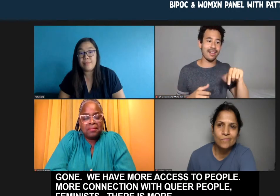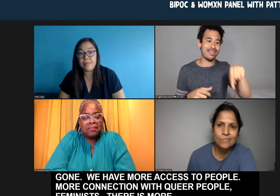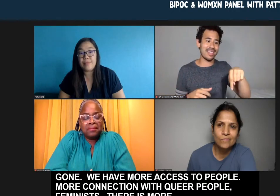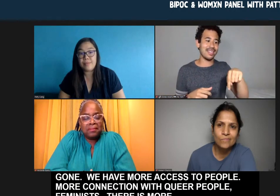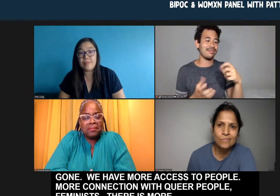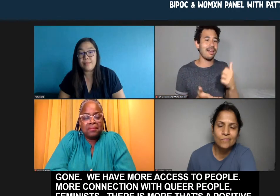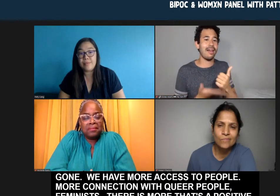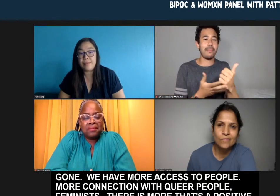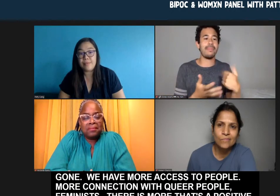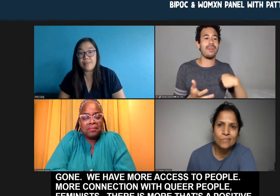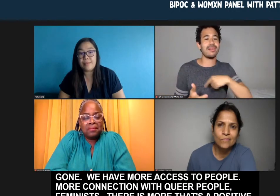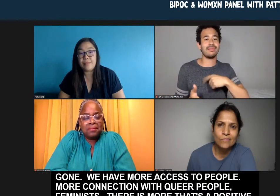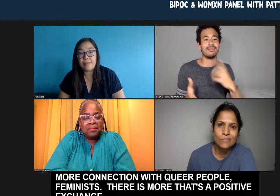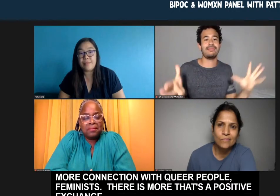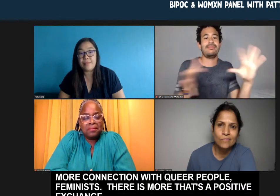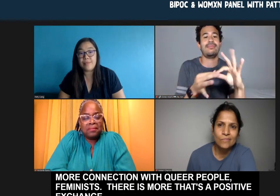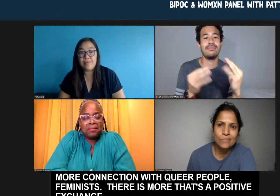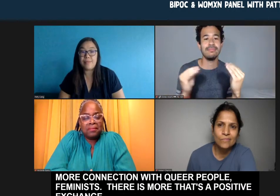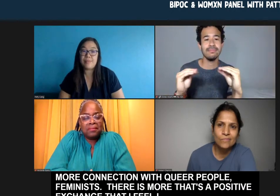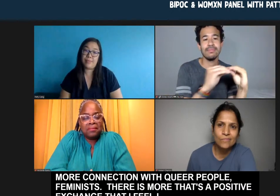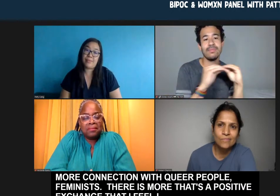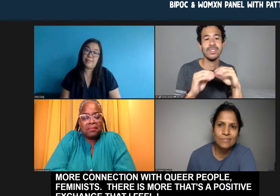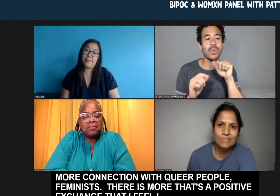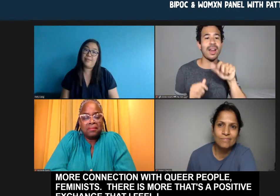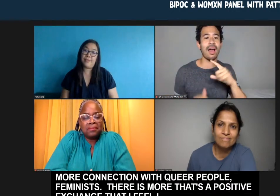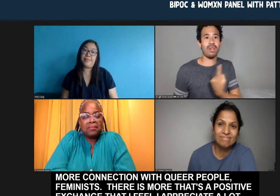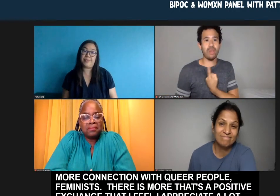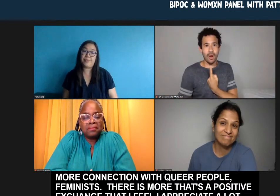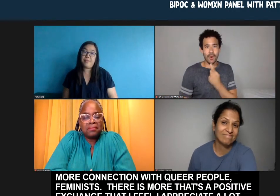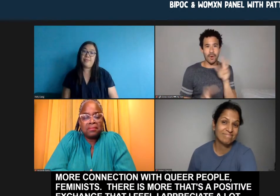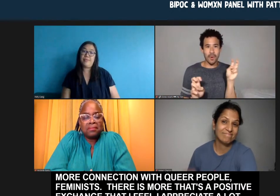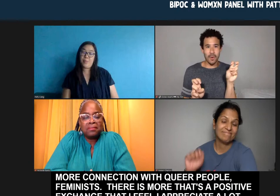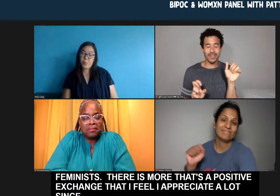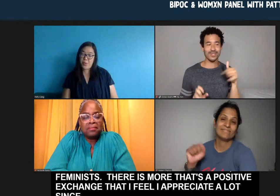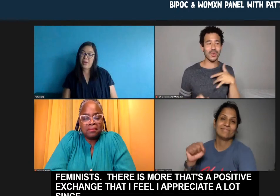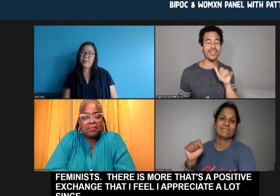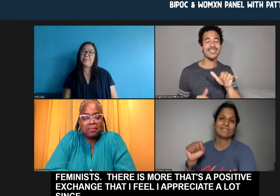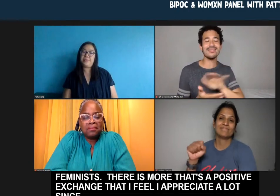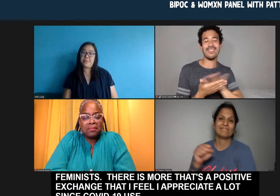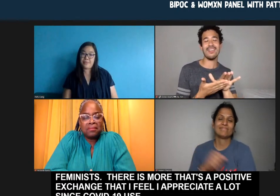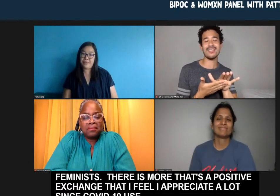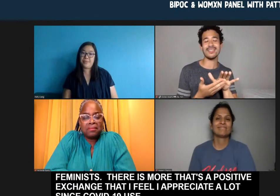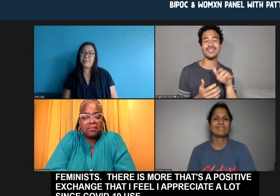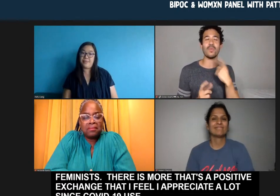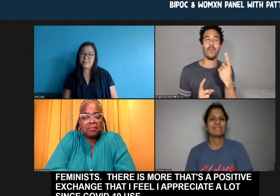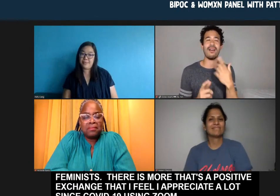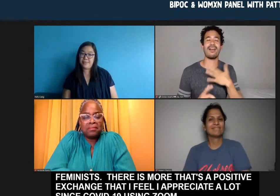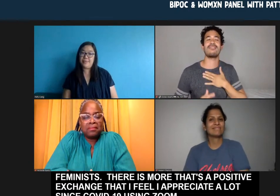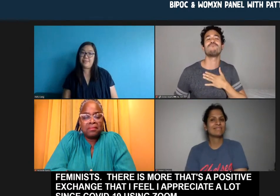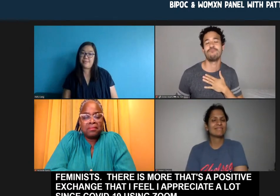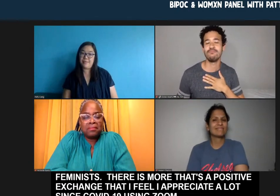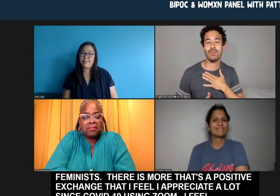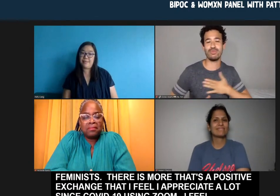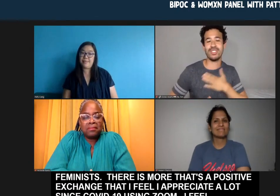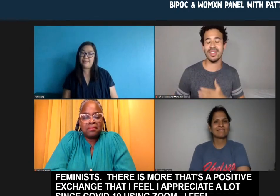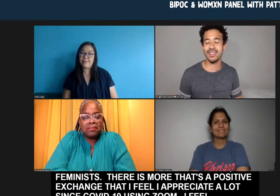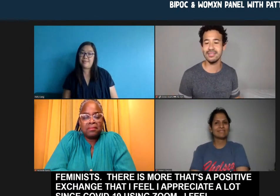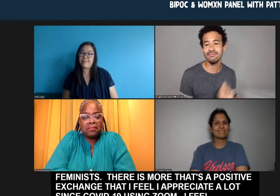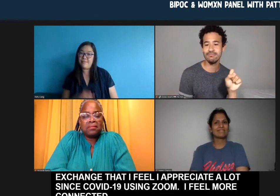appreciate a lot since COVID-19 and using Zoom, because I do feel more connected. I don't feel so isolated anymore. So that has been something that has been nice